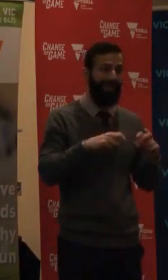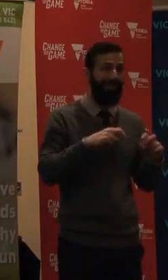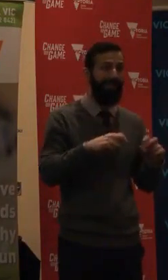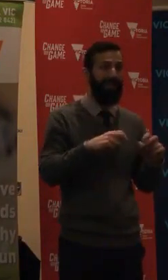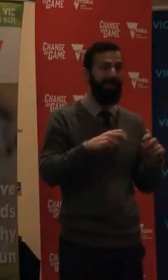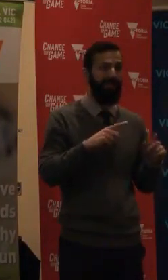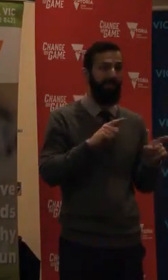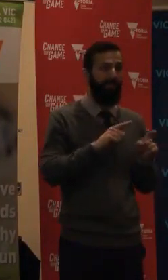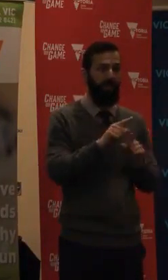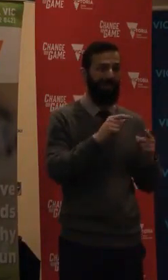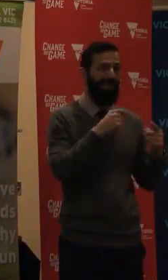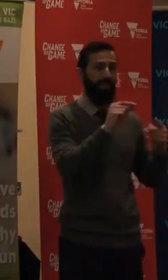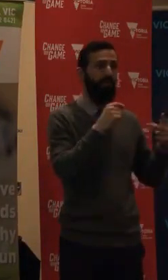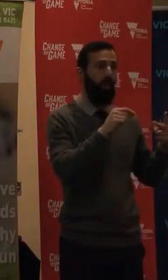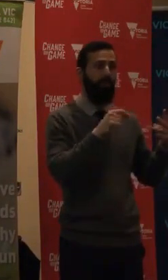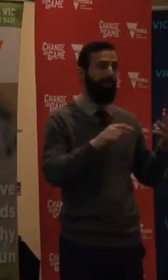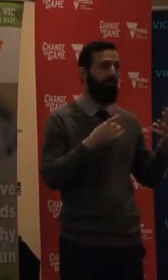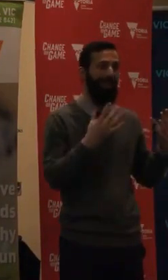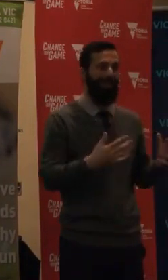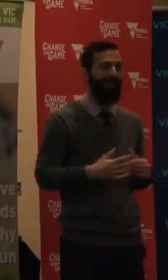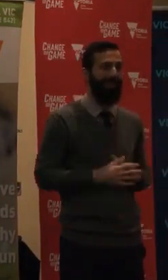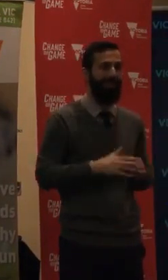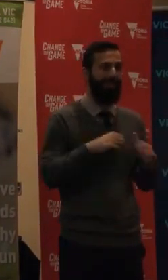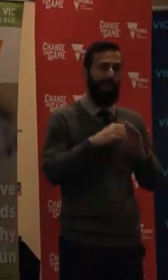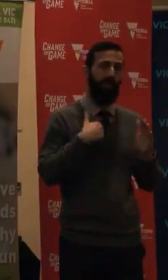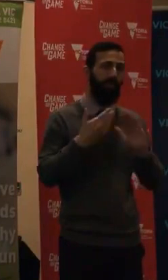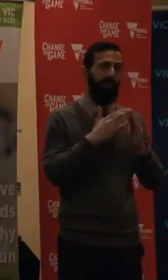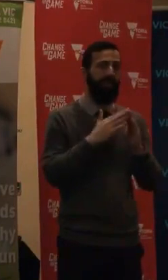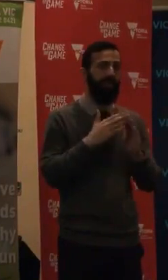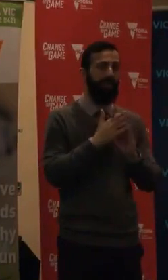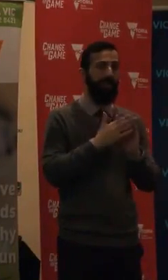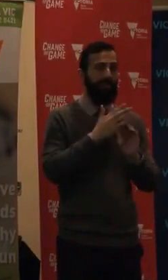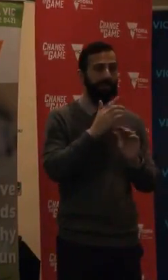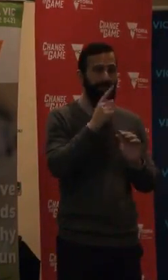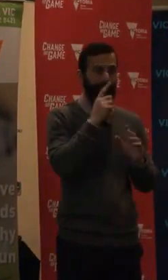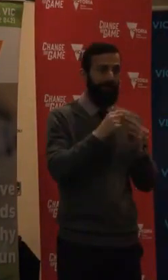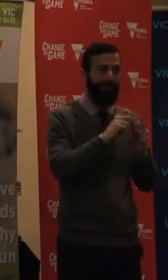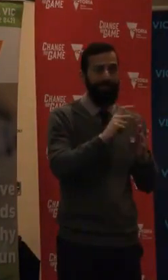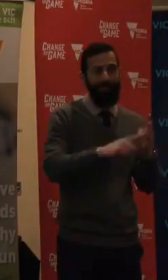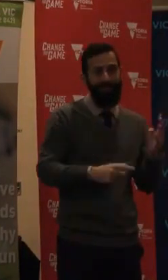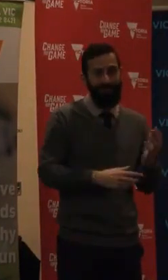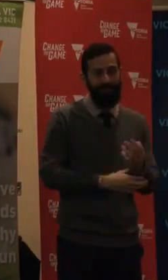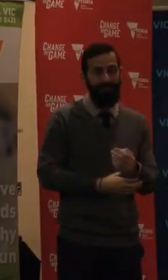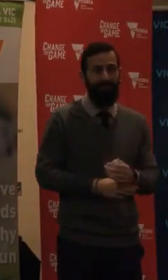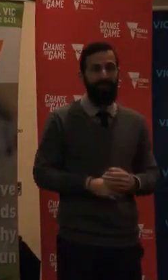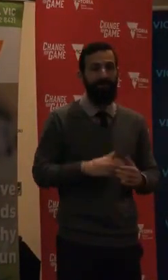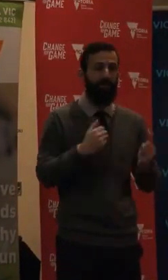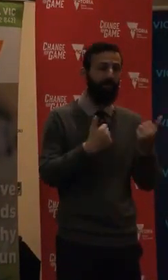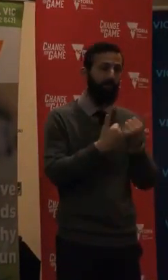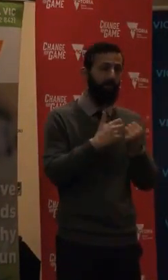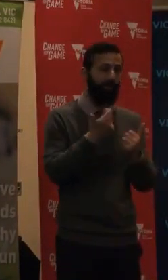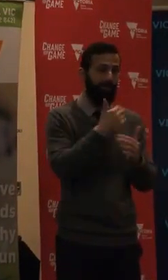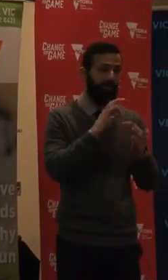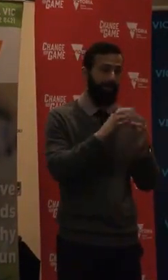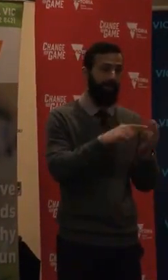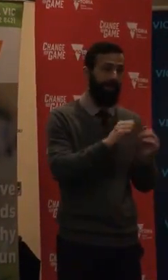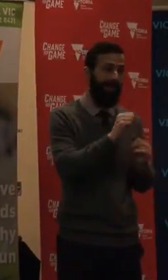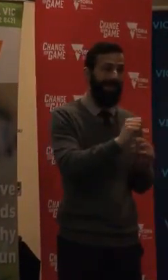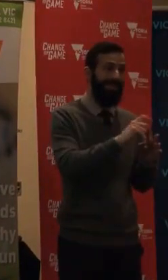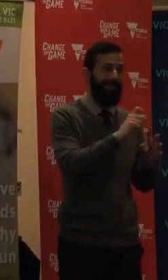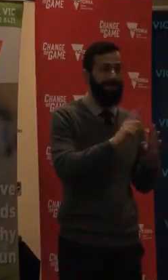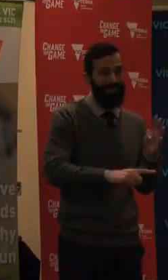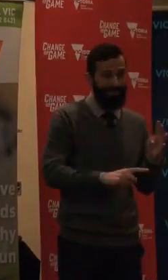of those boxes already, to be quite frank, for most people in our community and therefore people with disability. Supports must be related to the participant's disability,